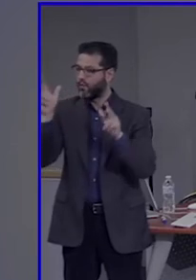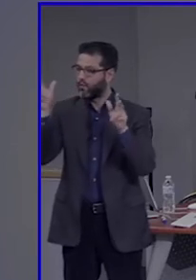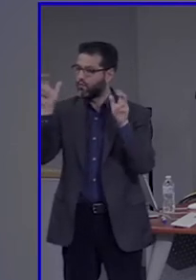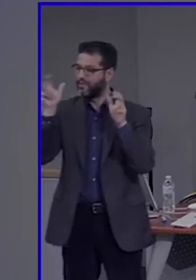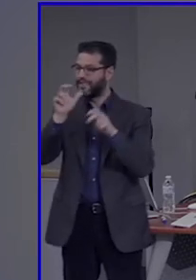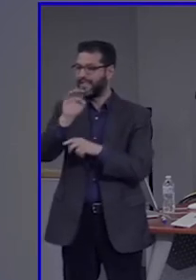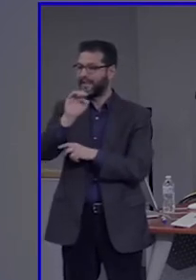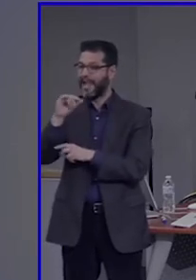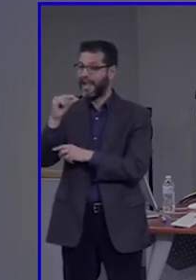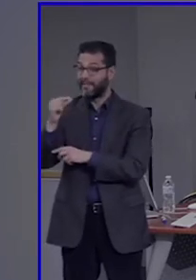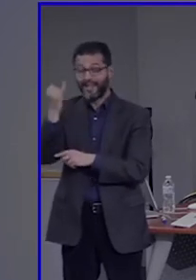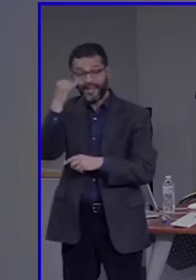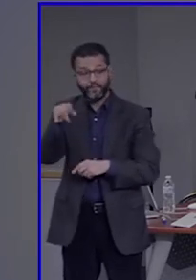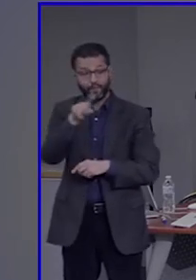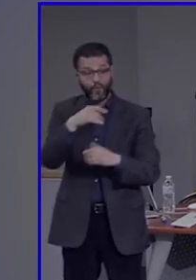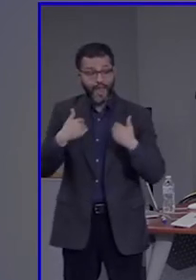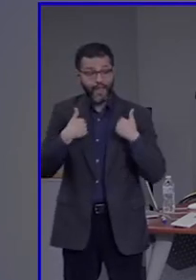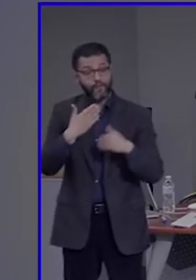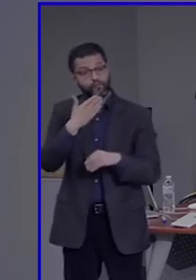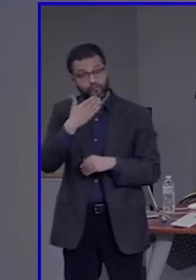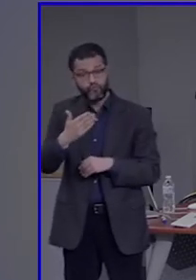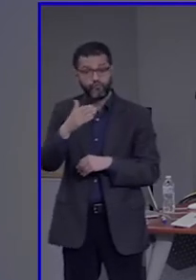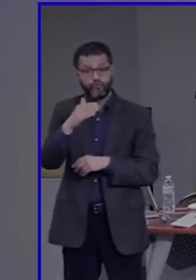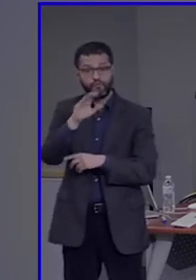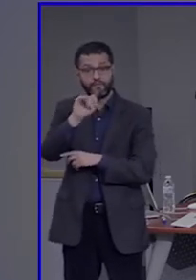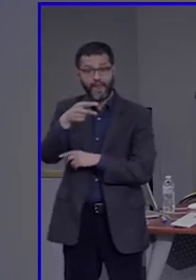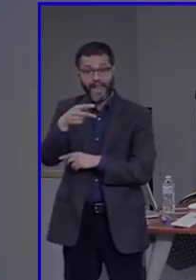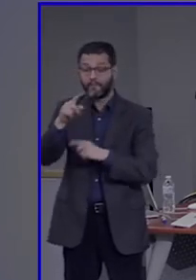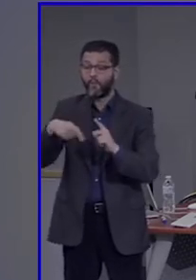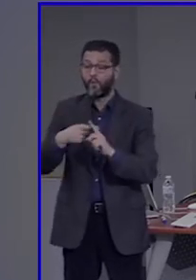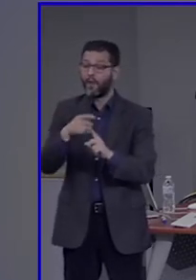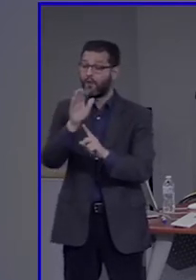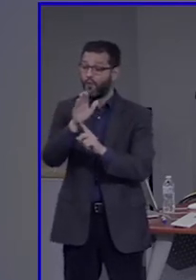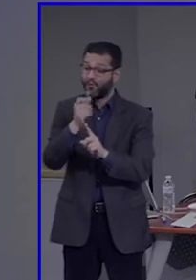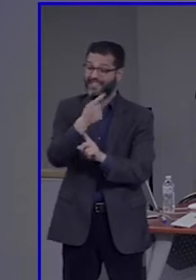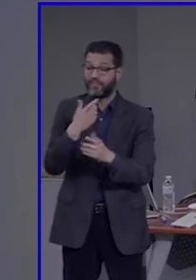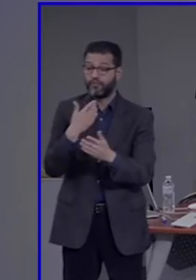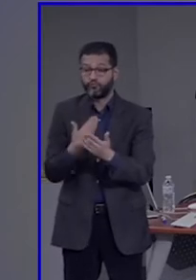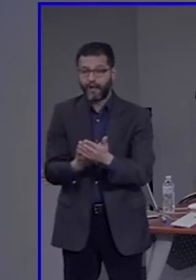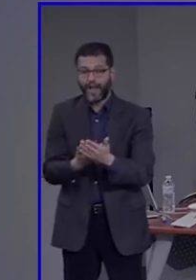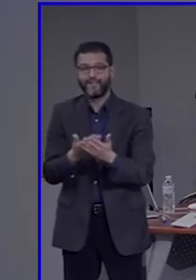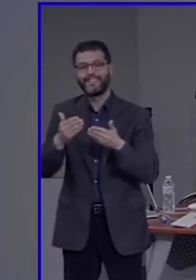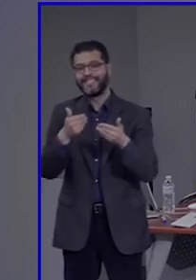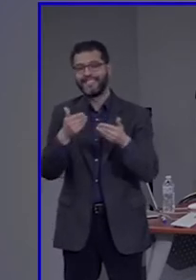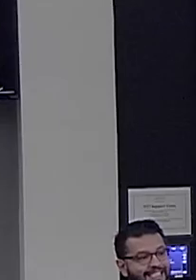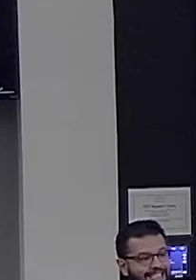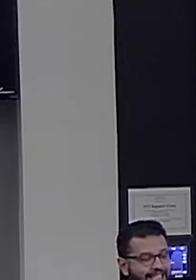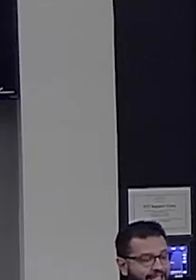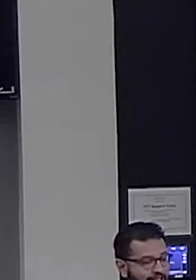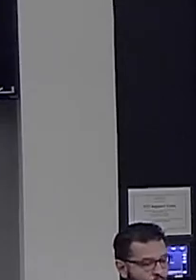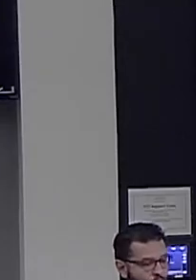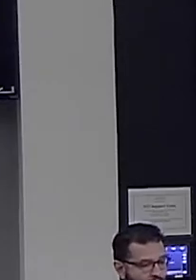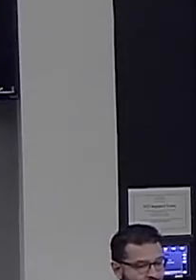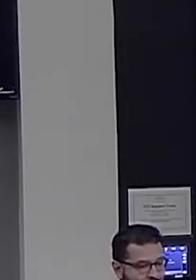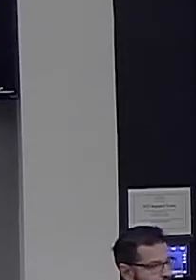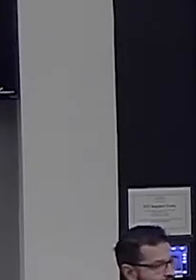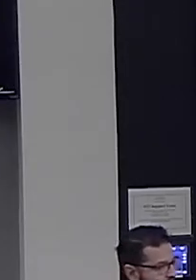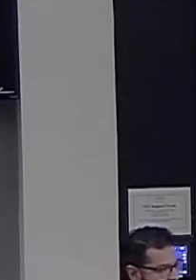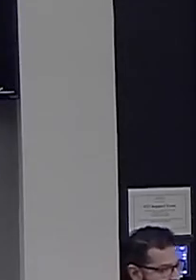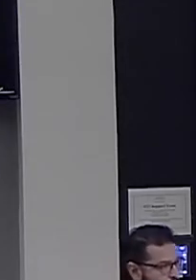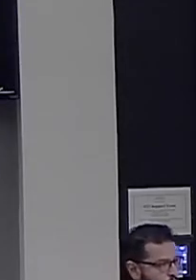good acoustic map when your deviants come in it's easy to tell whether they're the different or the same right